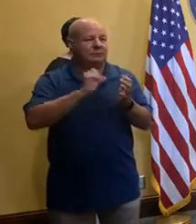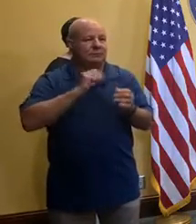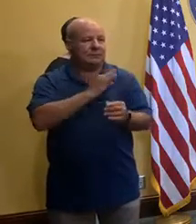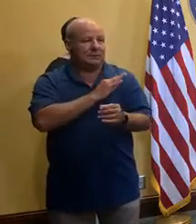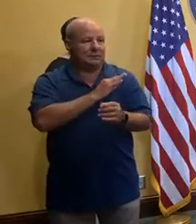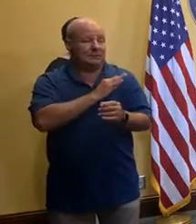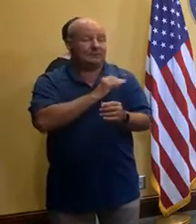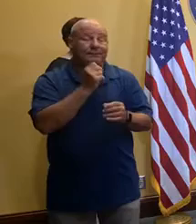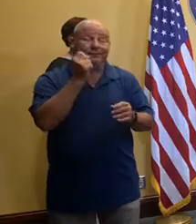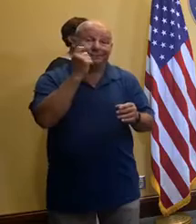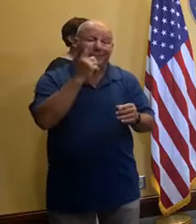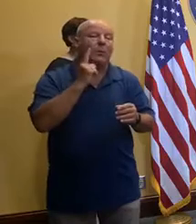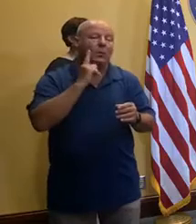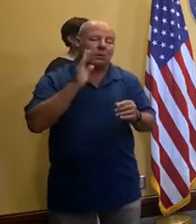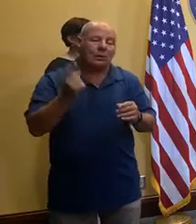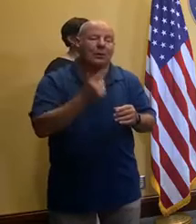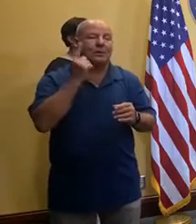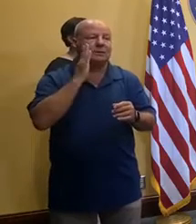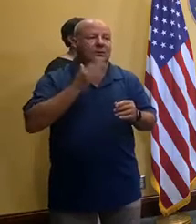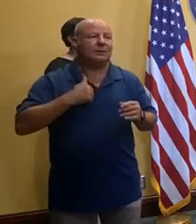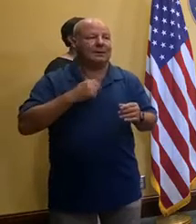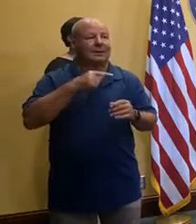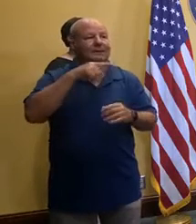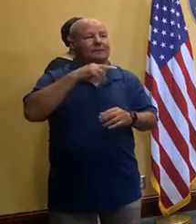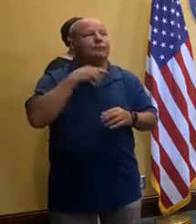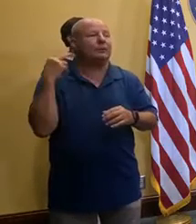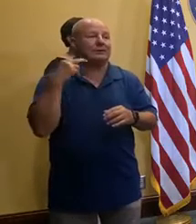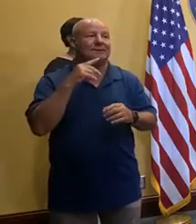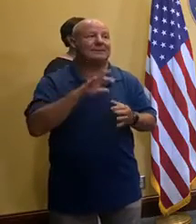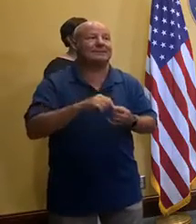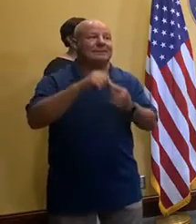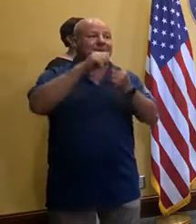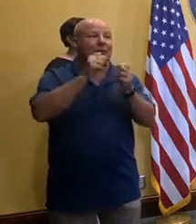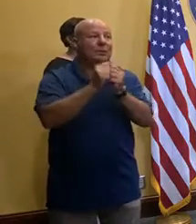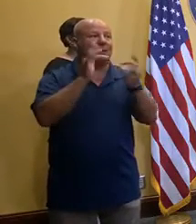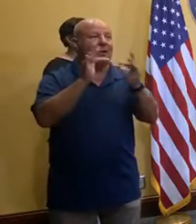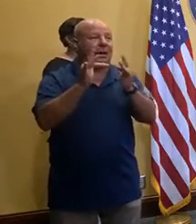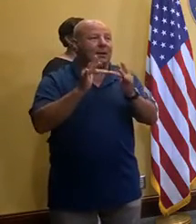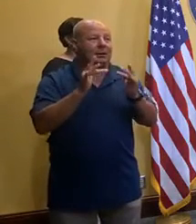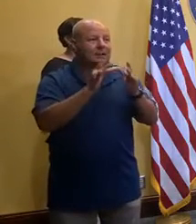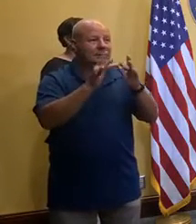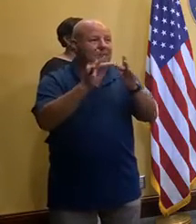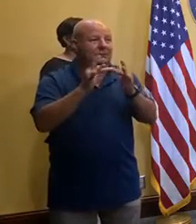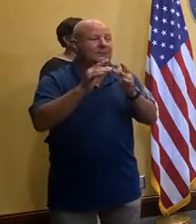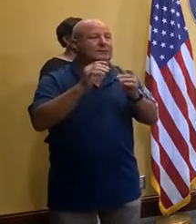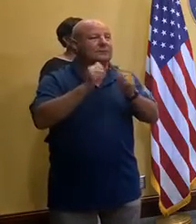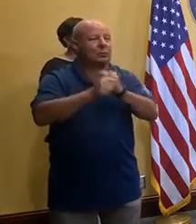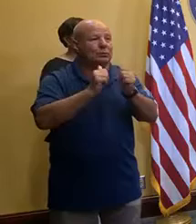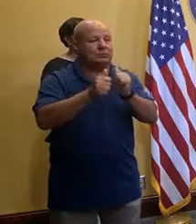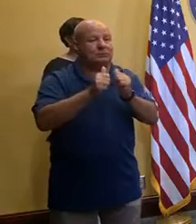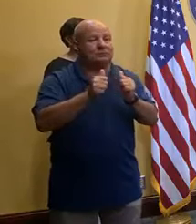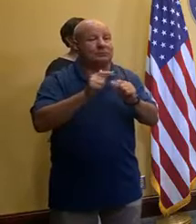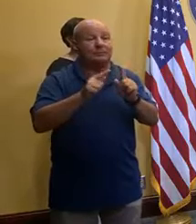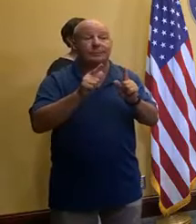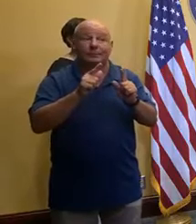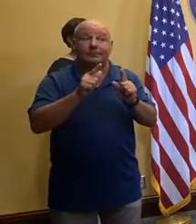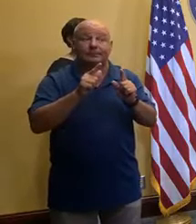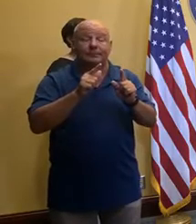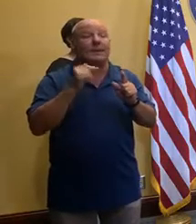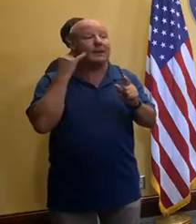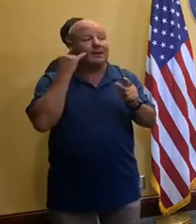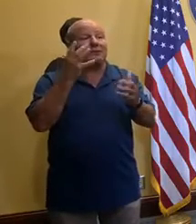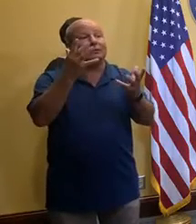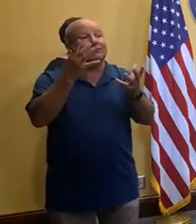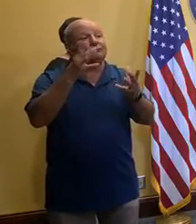be a risk, and a significant one in contact sports. However, if we are choosing as a society to